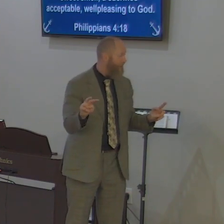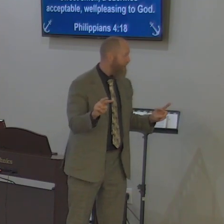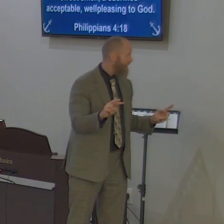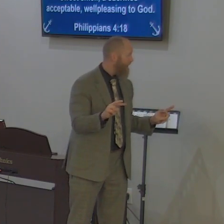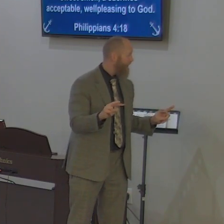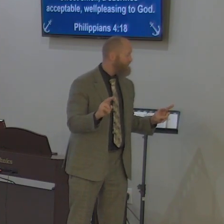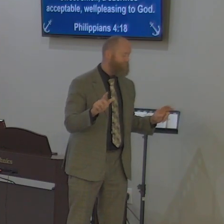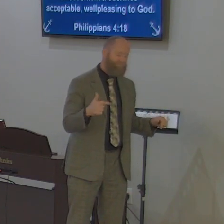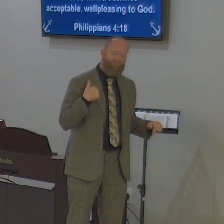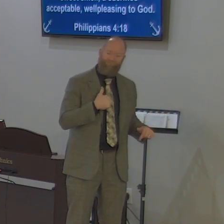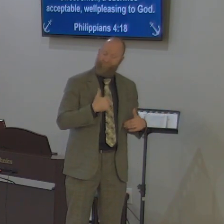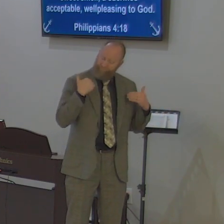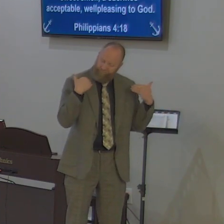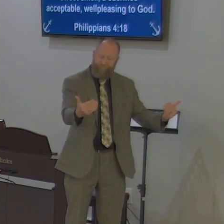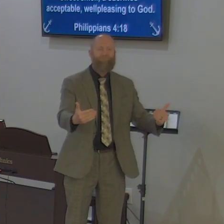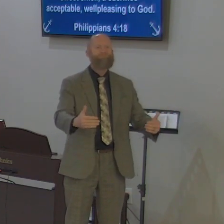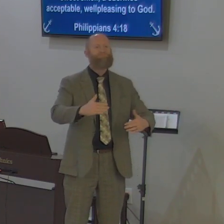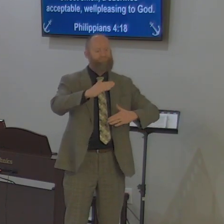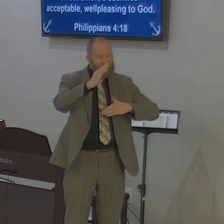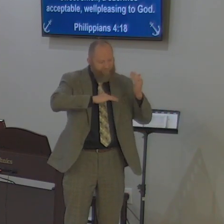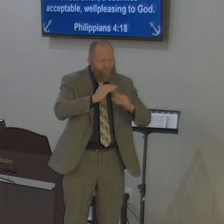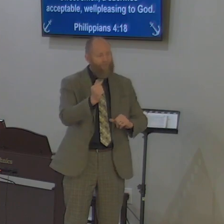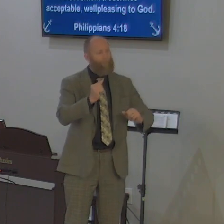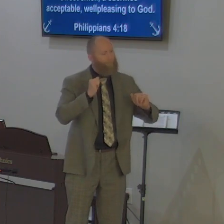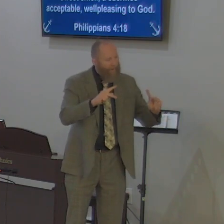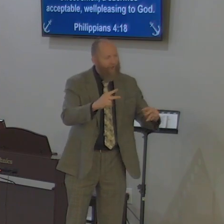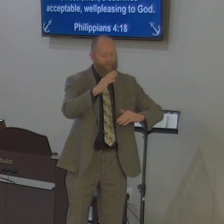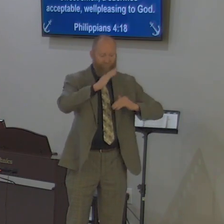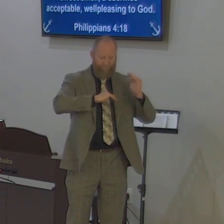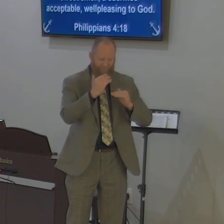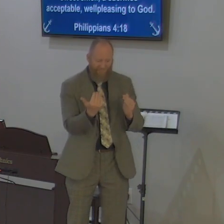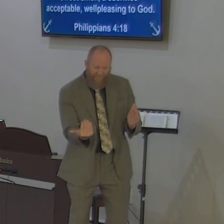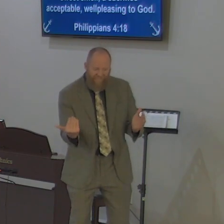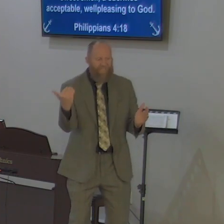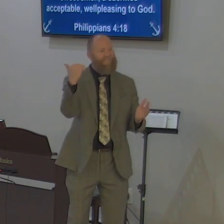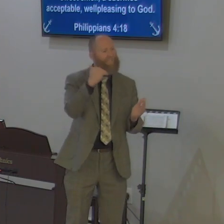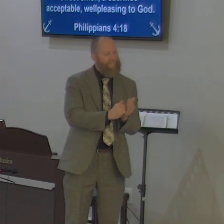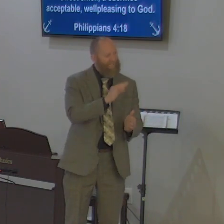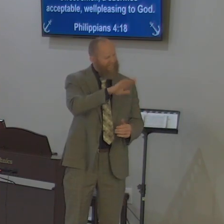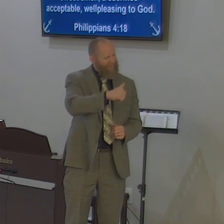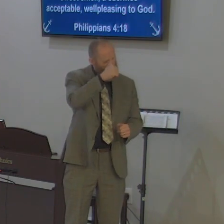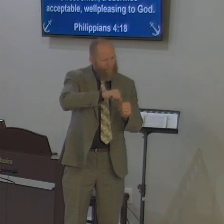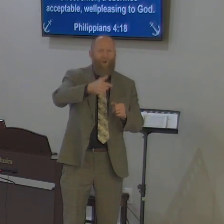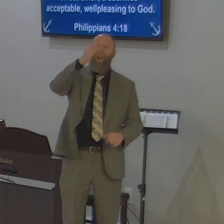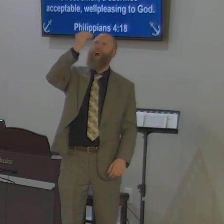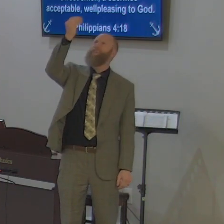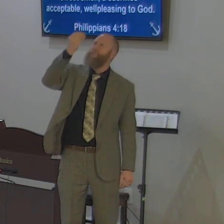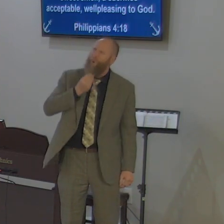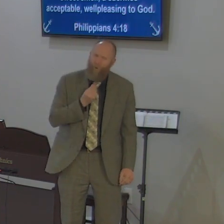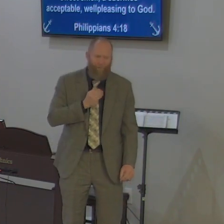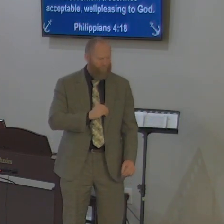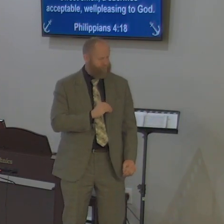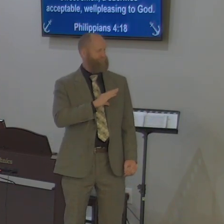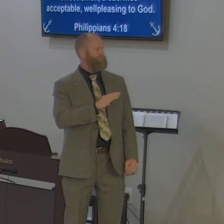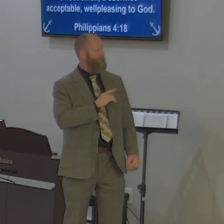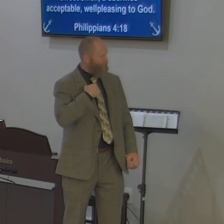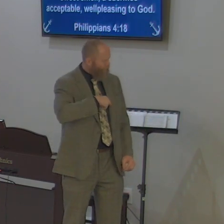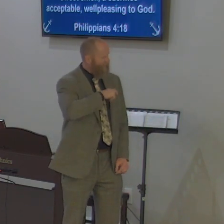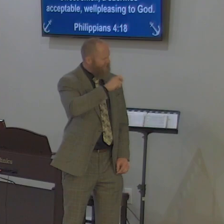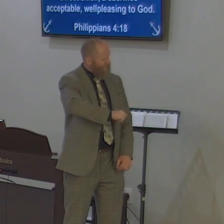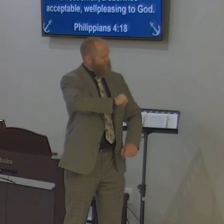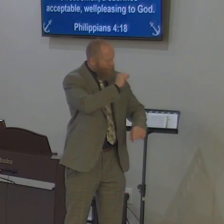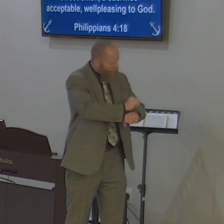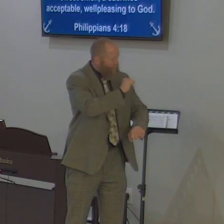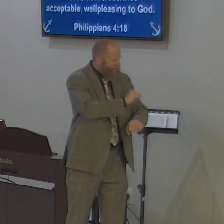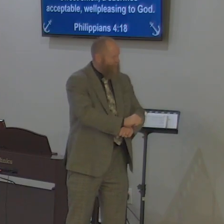them with what God had done and reminded them of what God had provided. And he told them about the work, and he told them about the goodness